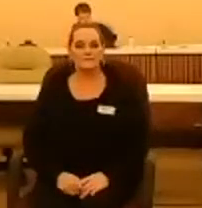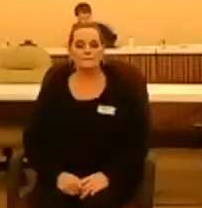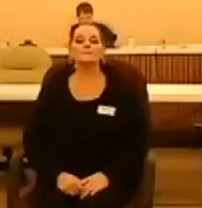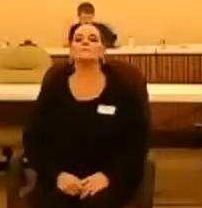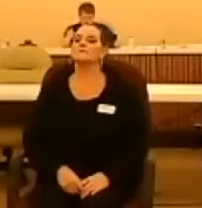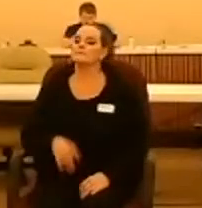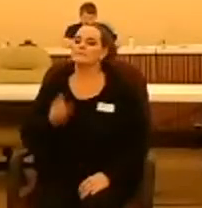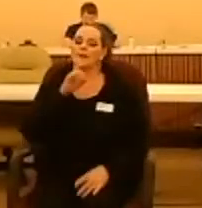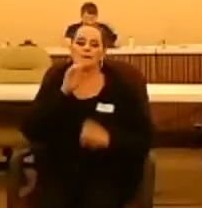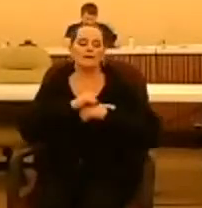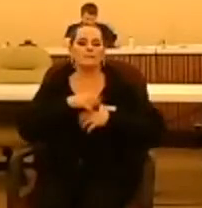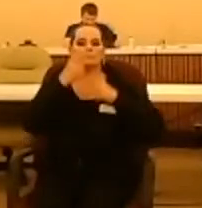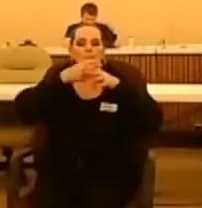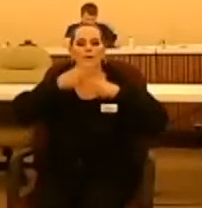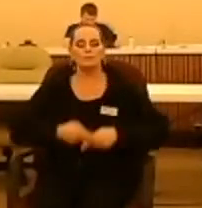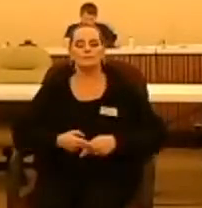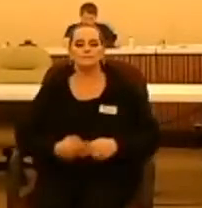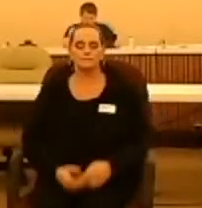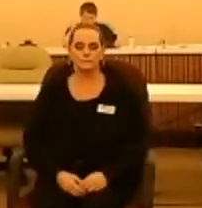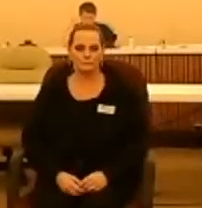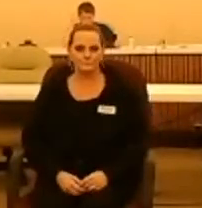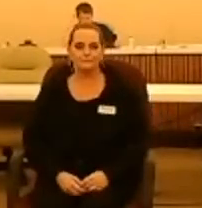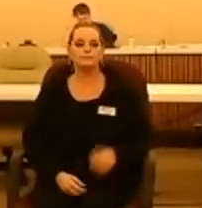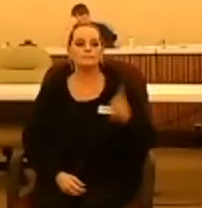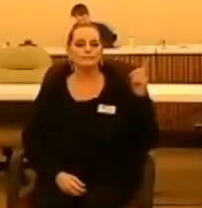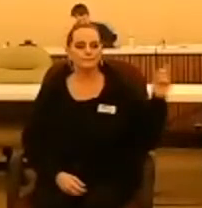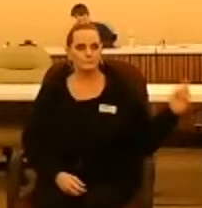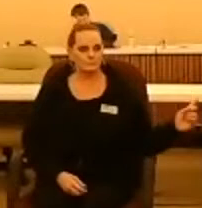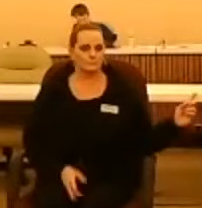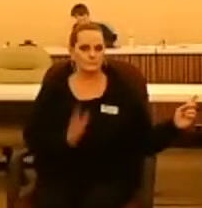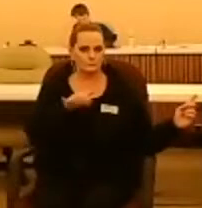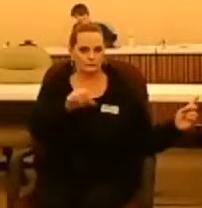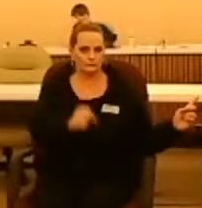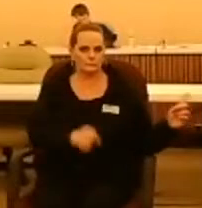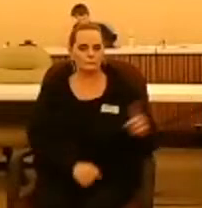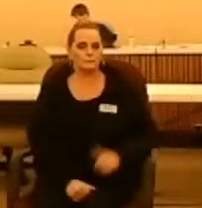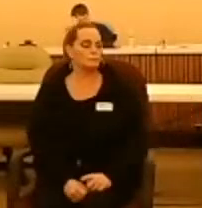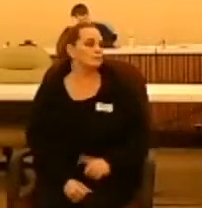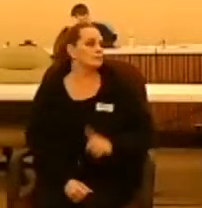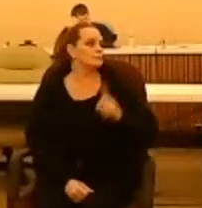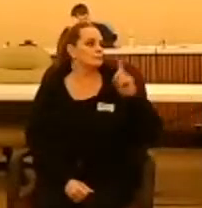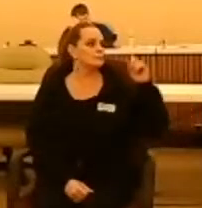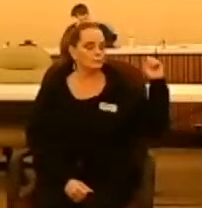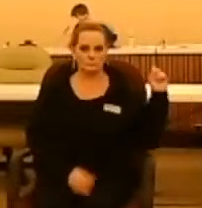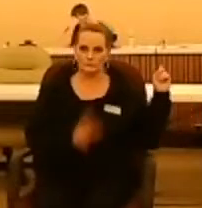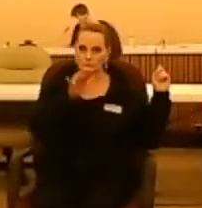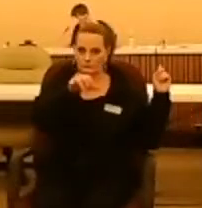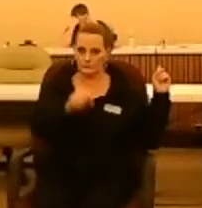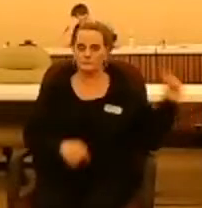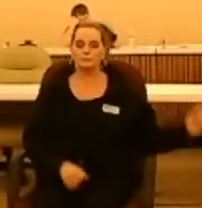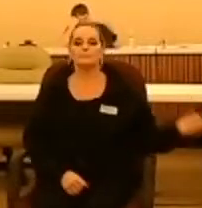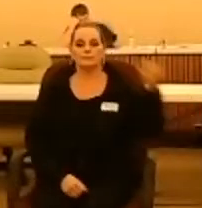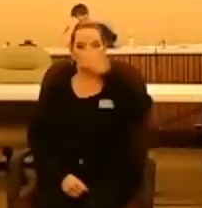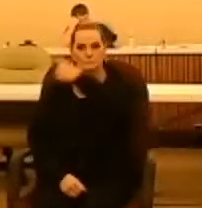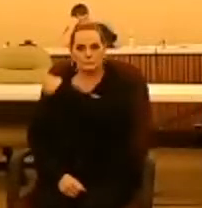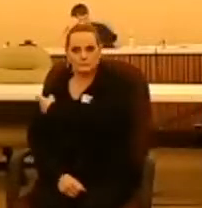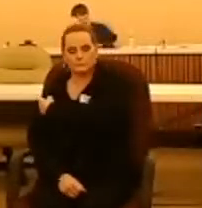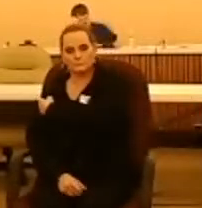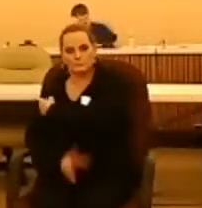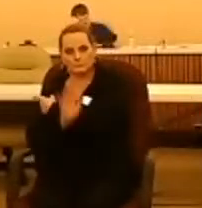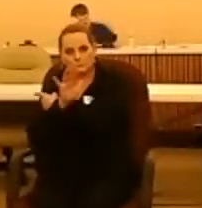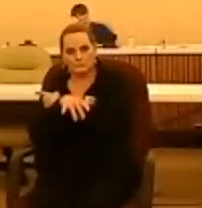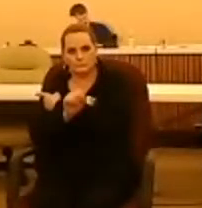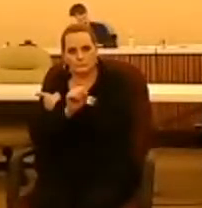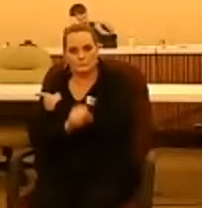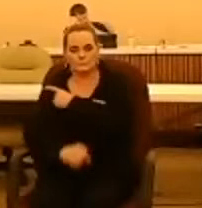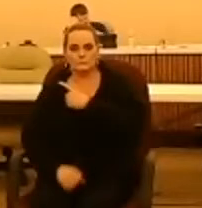Hearing none, please call the roll. Councilmember Barley, Aye. Councilmember Stafford. Councilmember